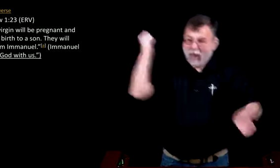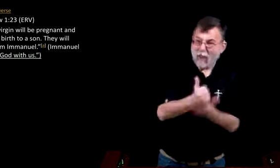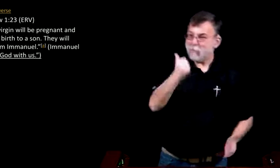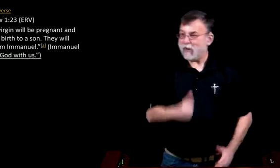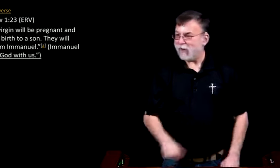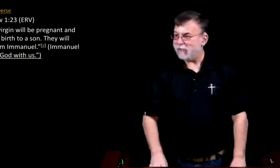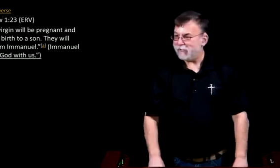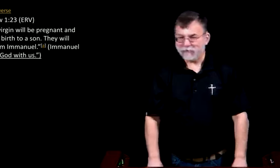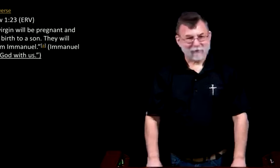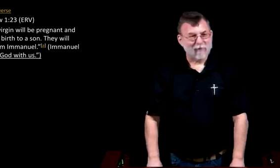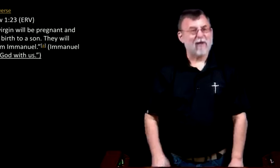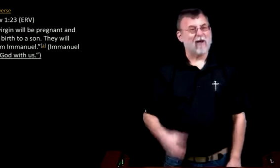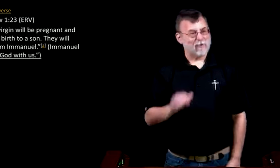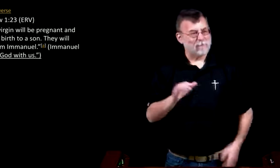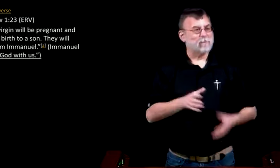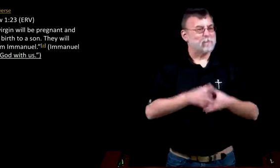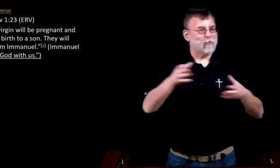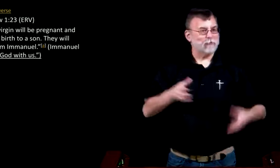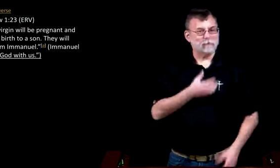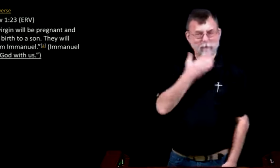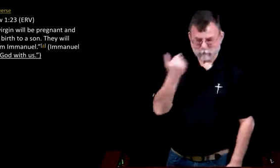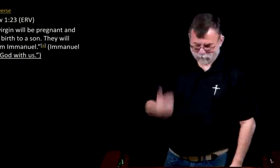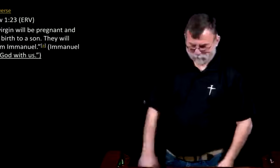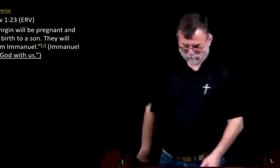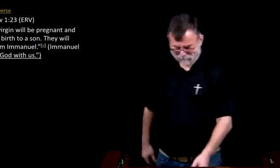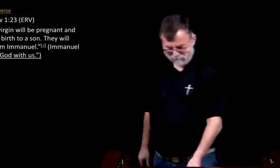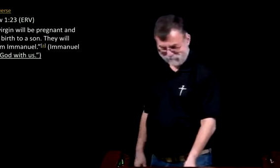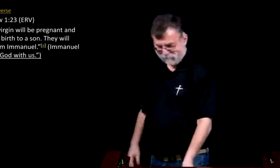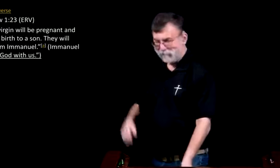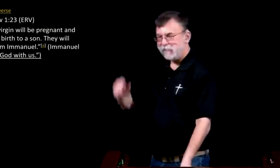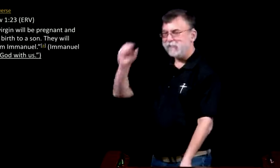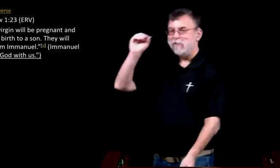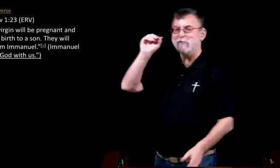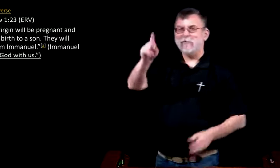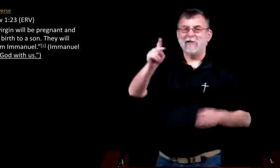One more time. Amen. There we go. That's much better.